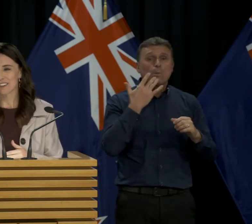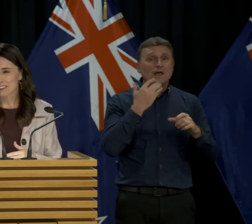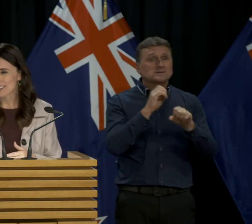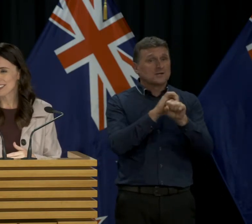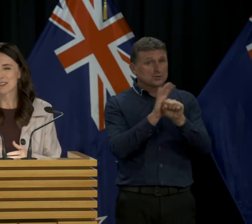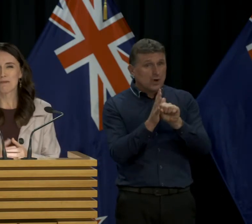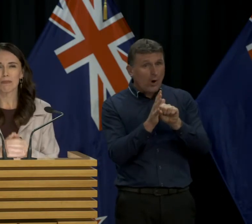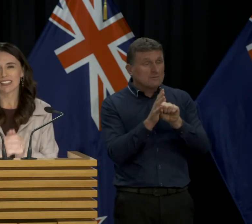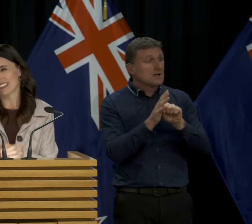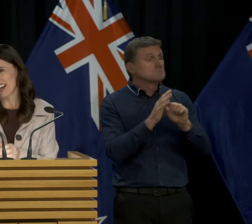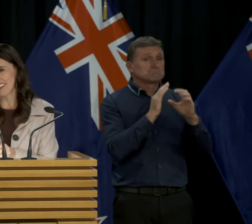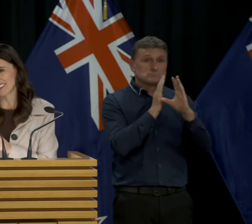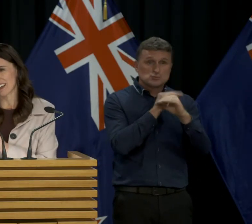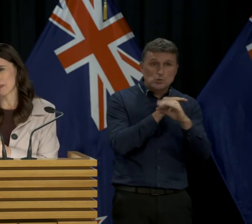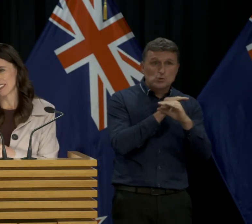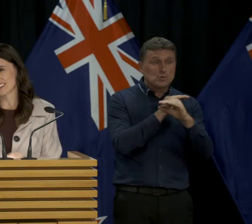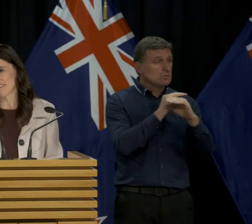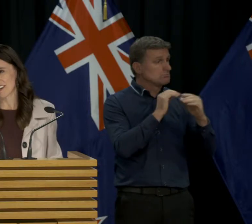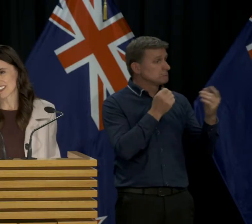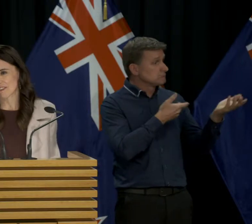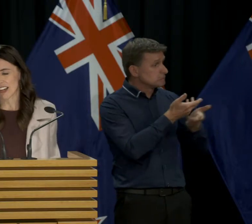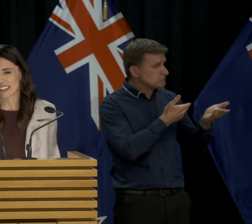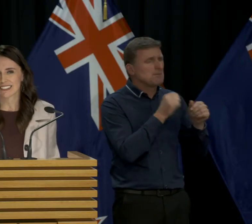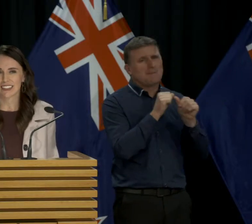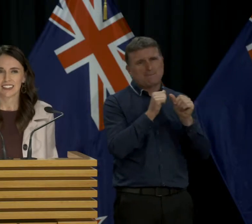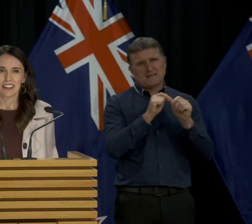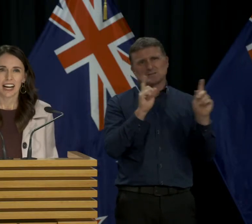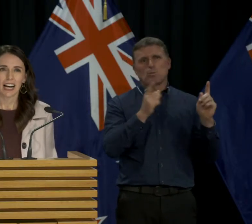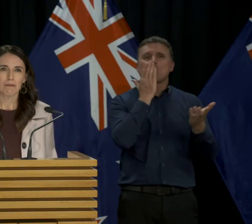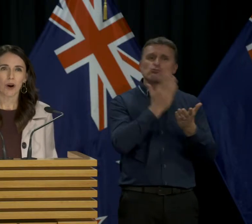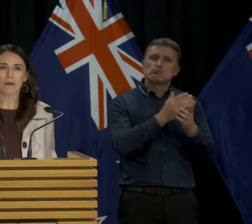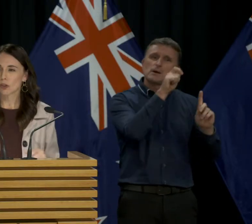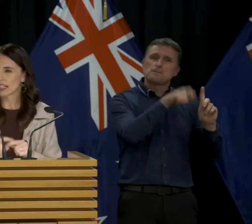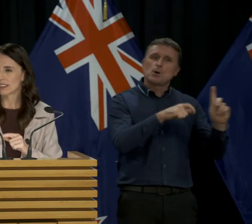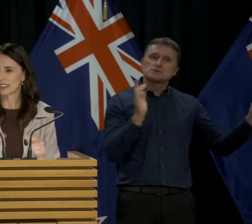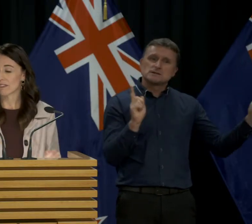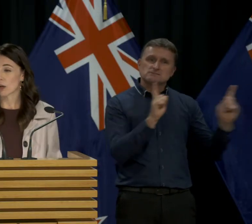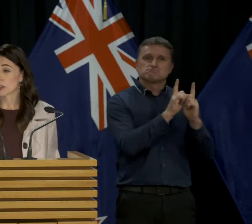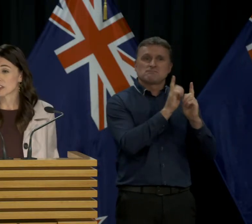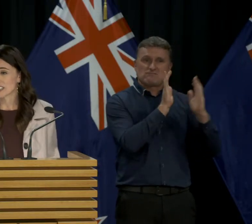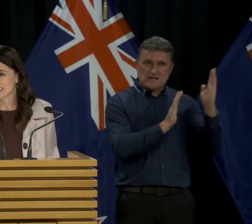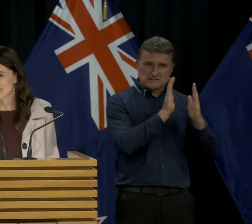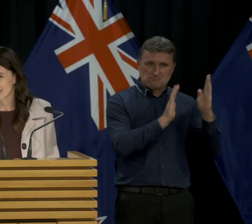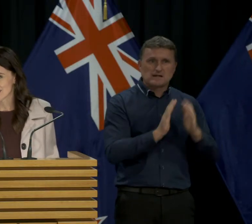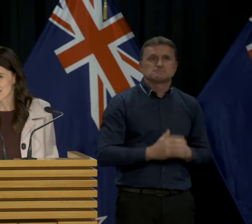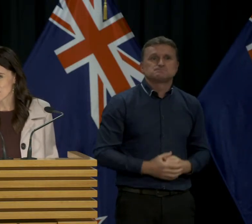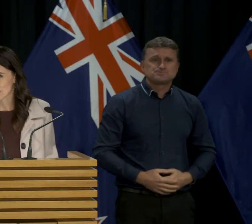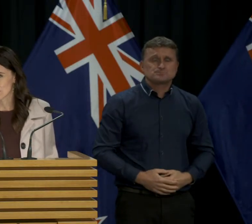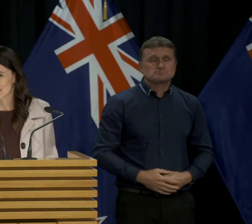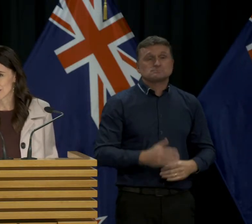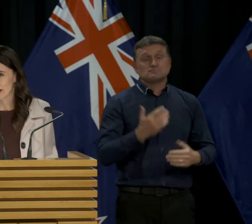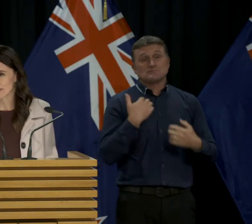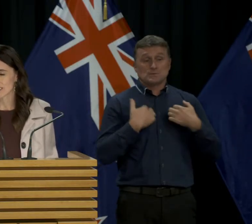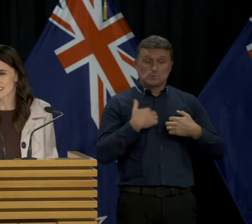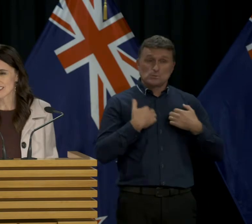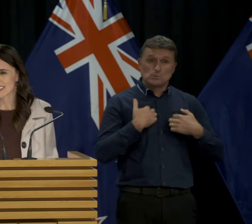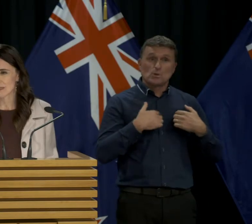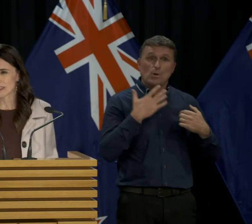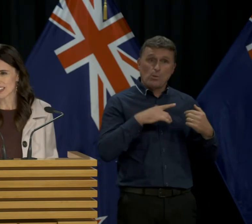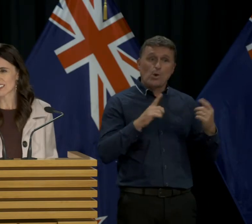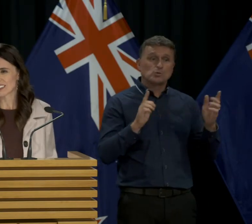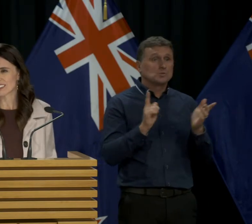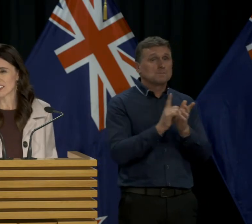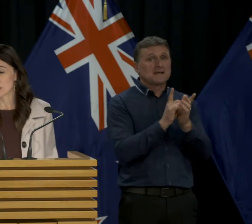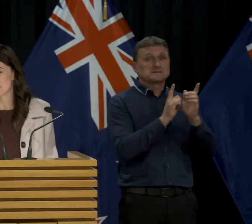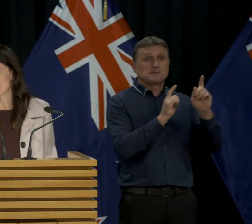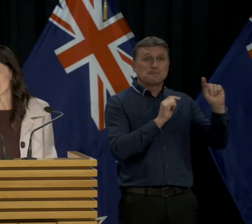phone, through Zoom, but there's nothing that beats that face-to-face. I'm looking to have the opportunity to catch up with Minister Payne, for instance,